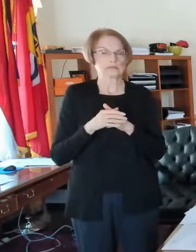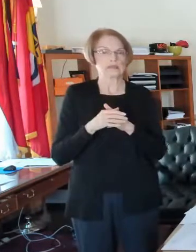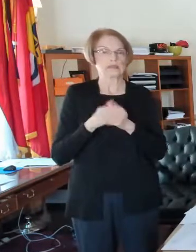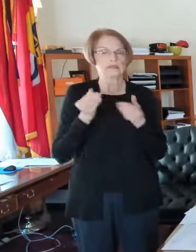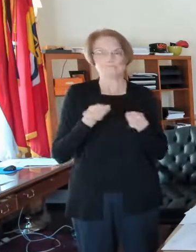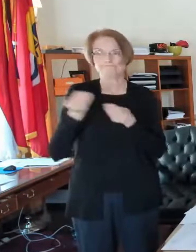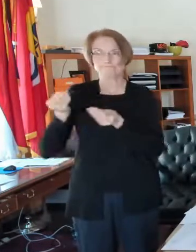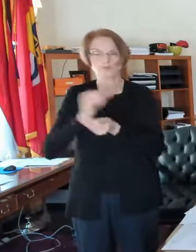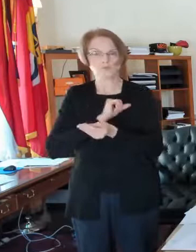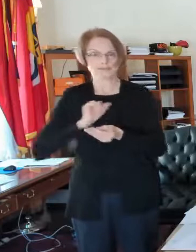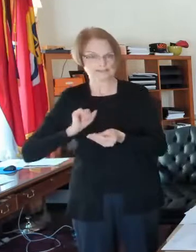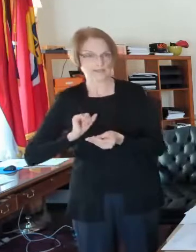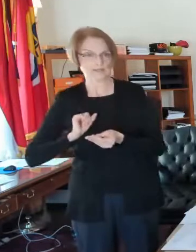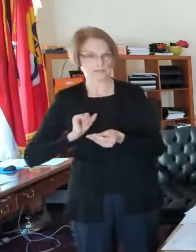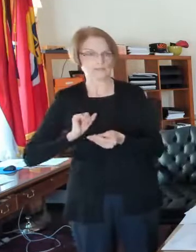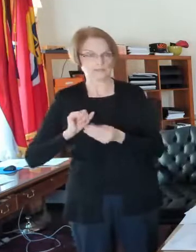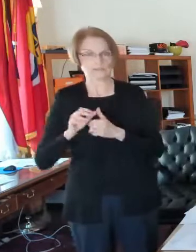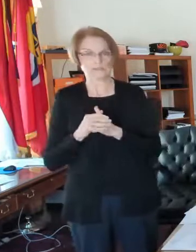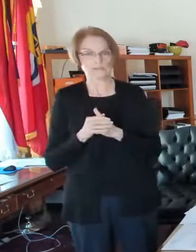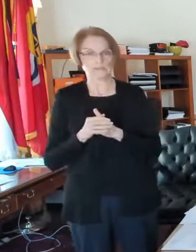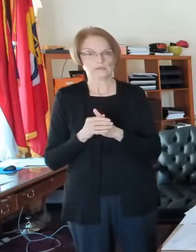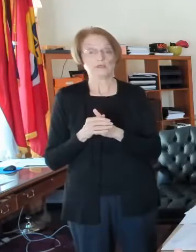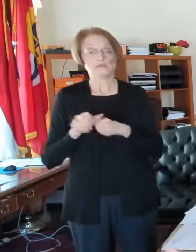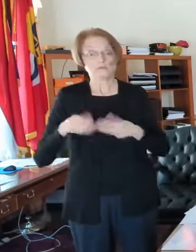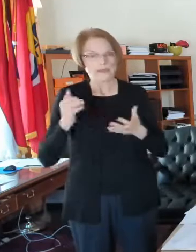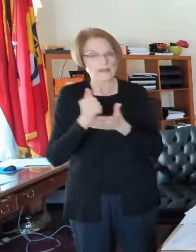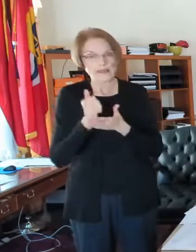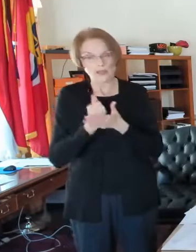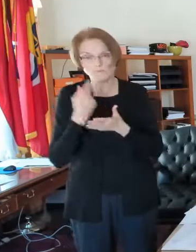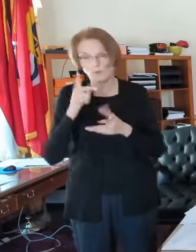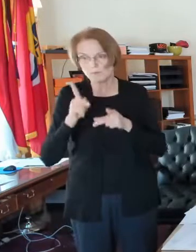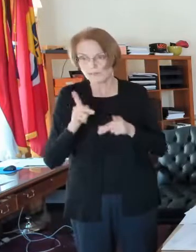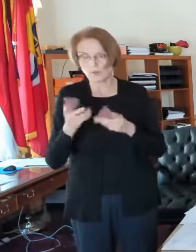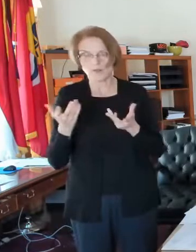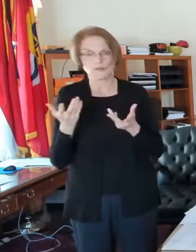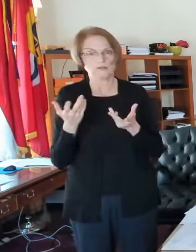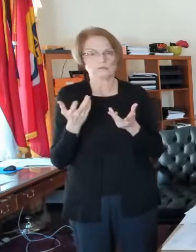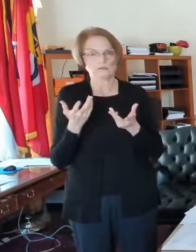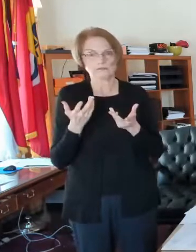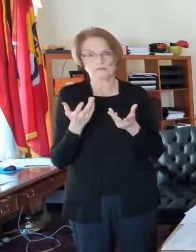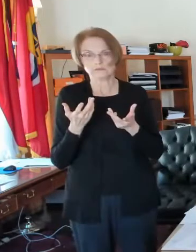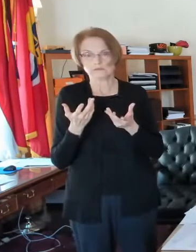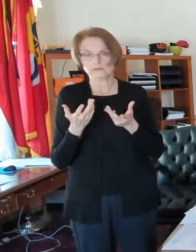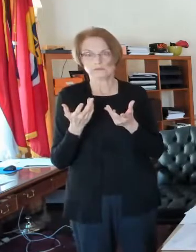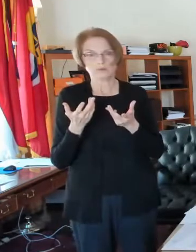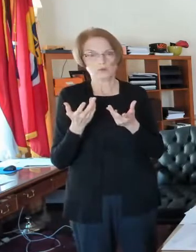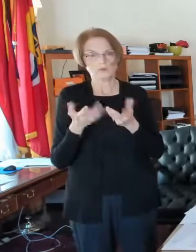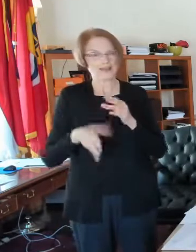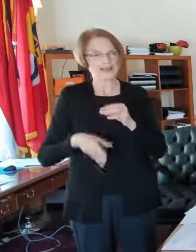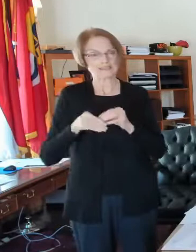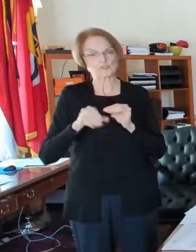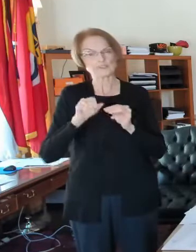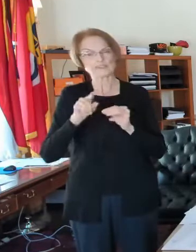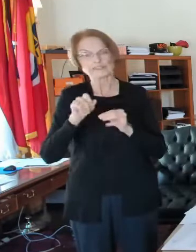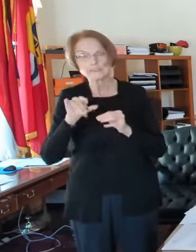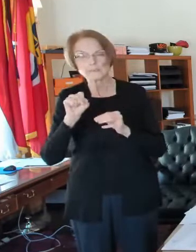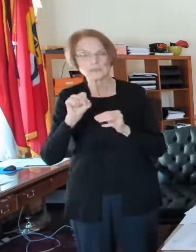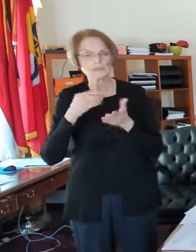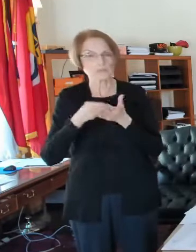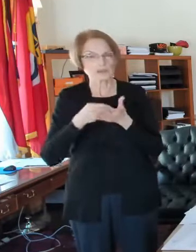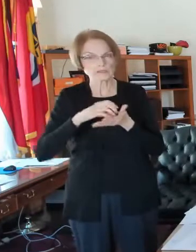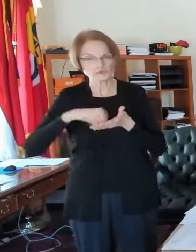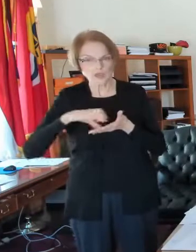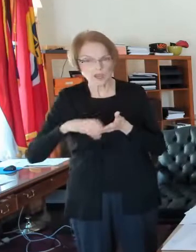Senate. That there's help for people, individual help for people with additional stimulus money there. There's